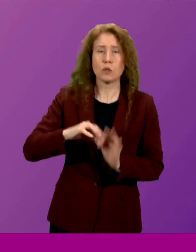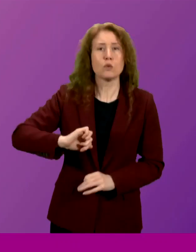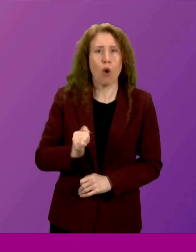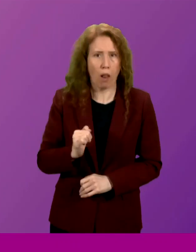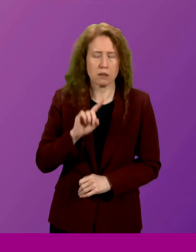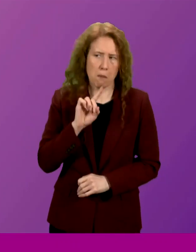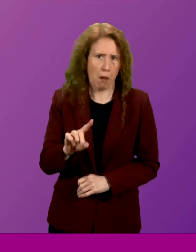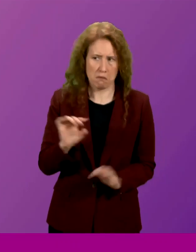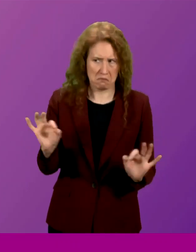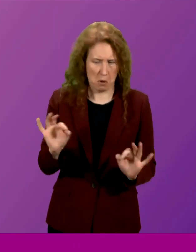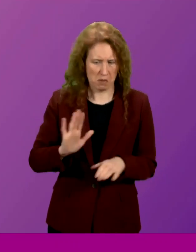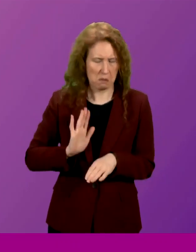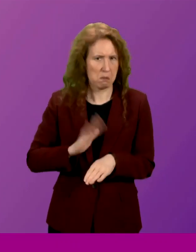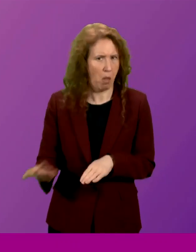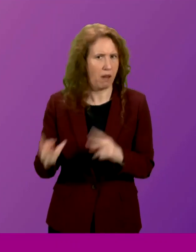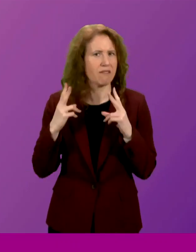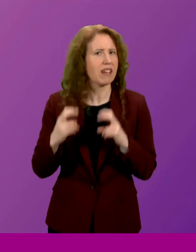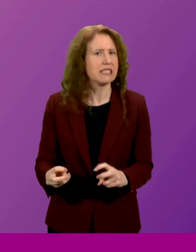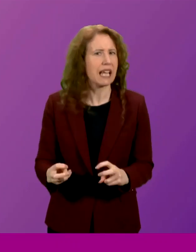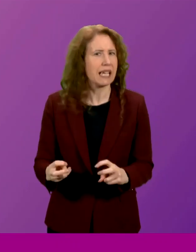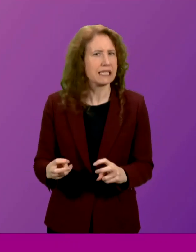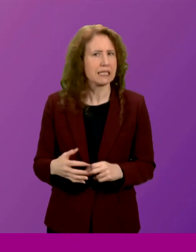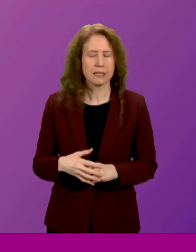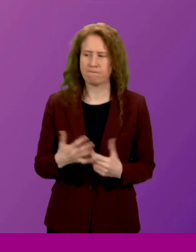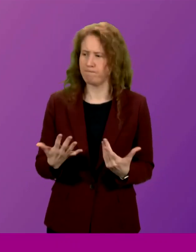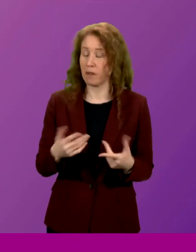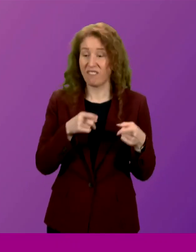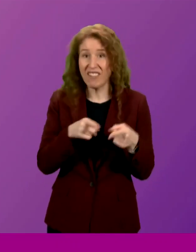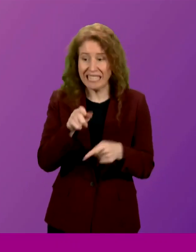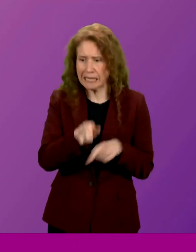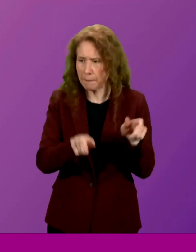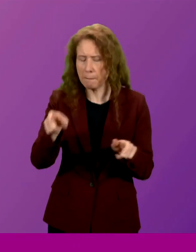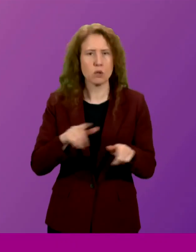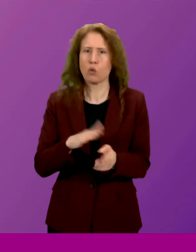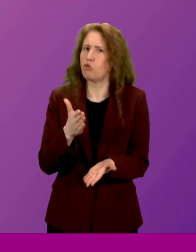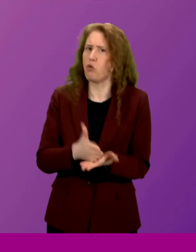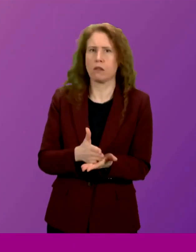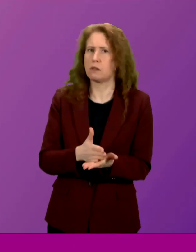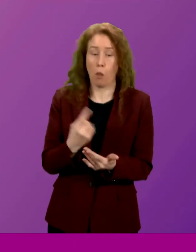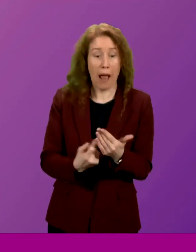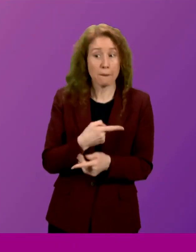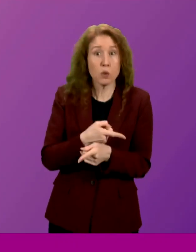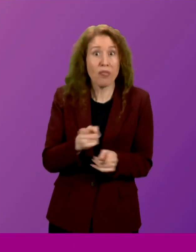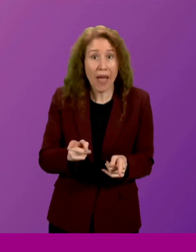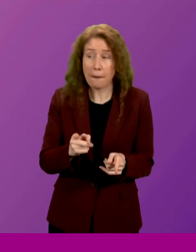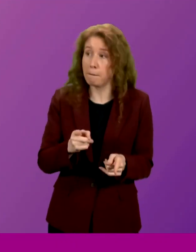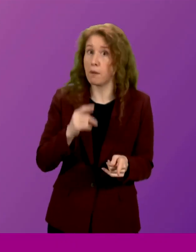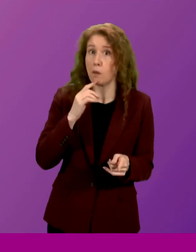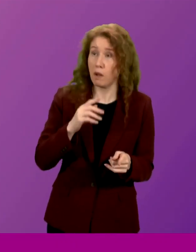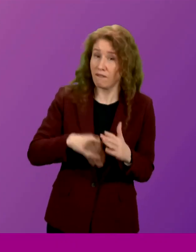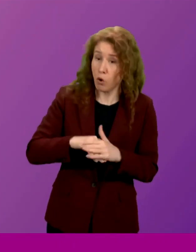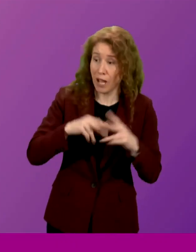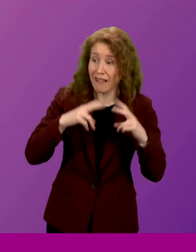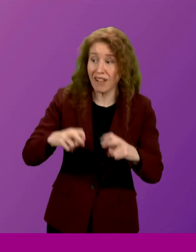but clearly no one bothered to investigate further. Victims don't trust what happened to them will be fully